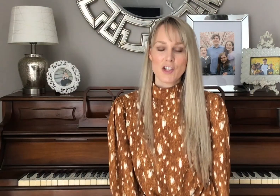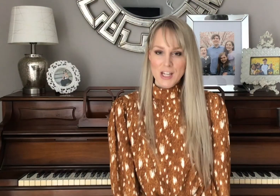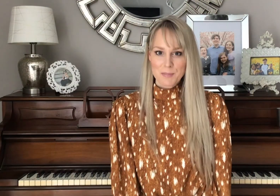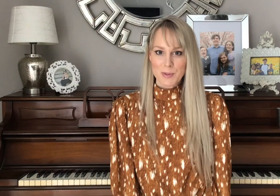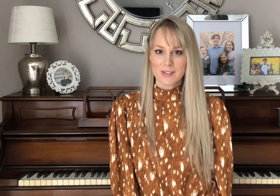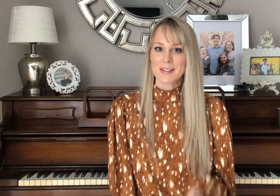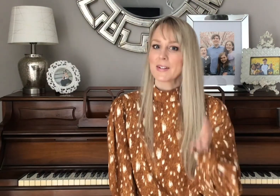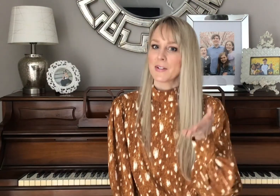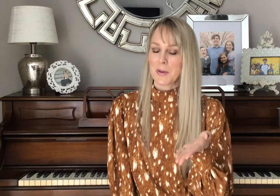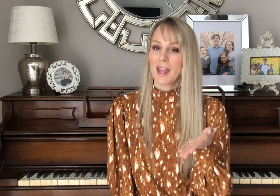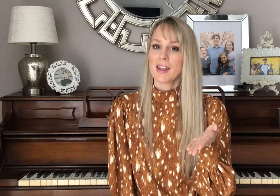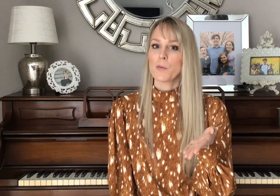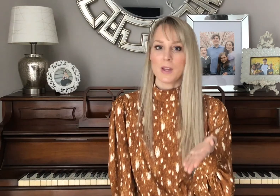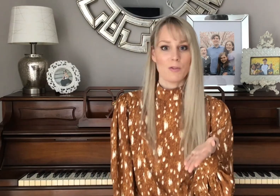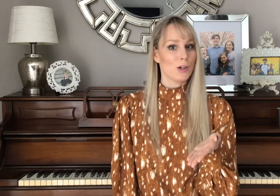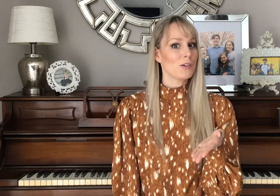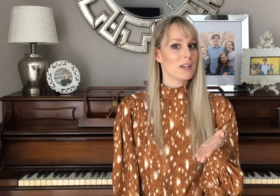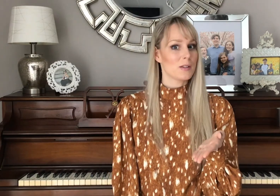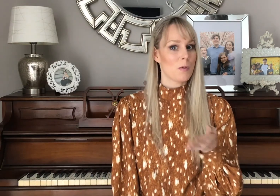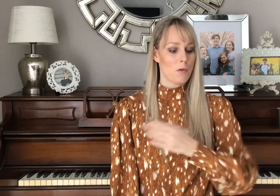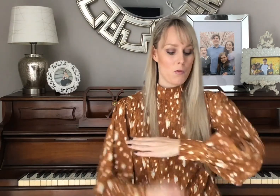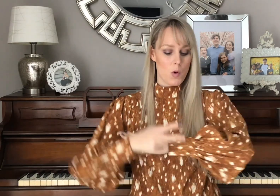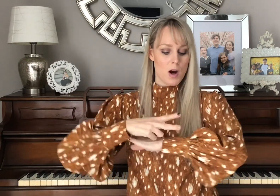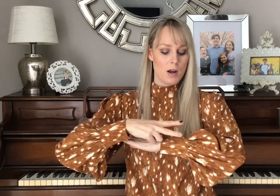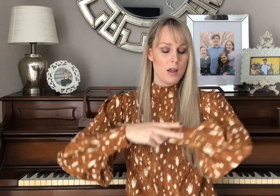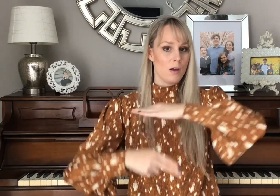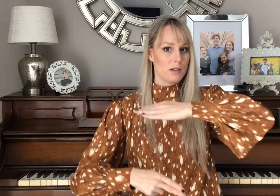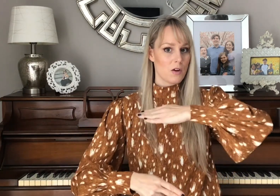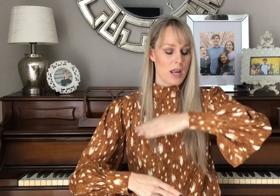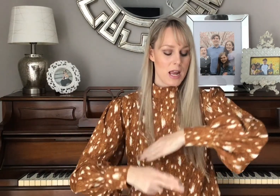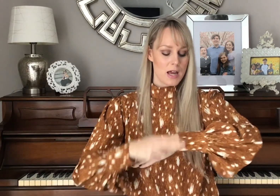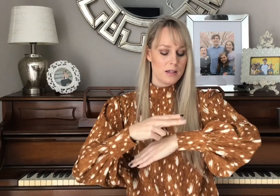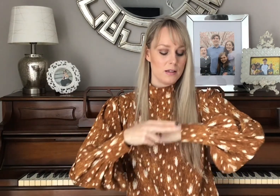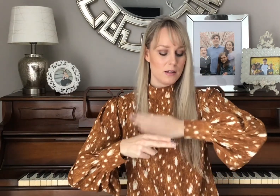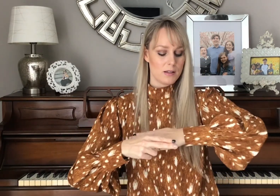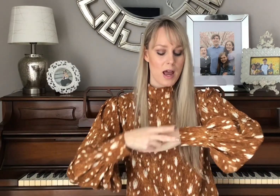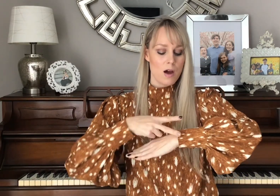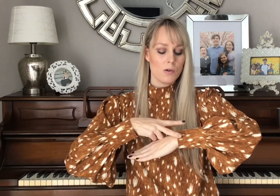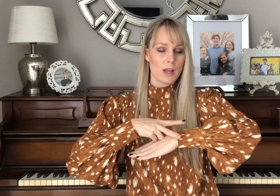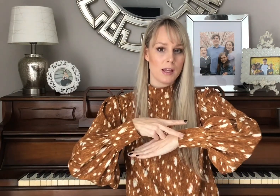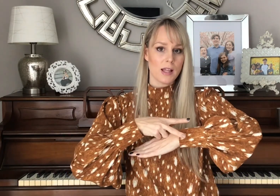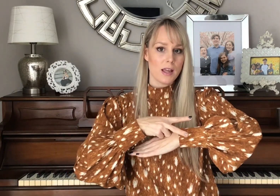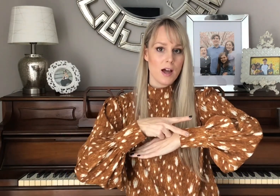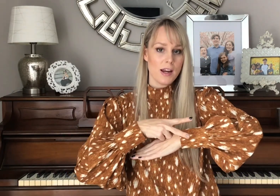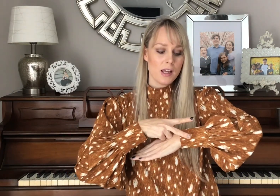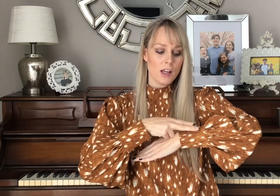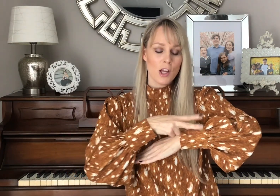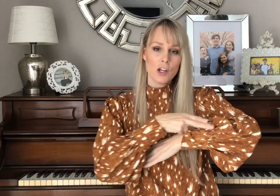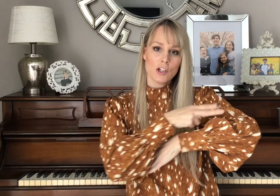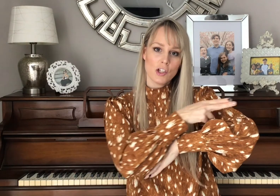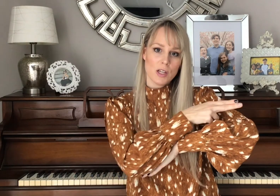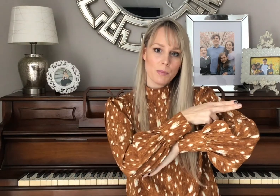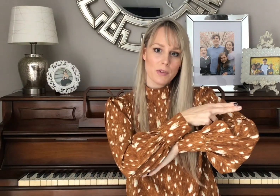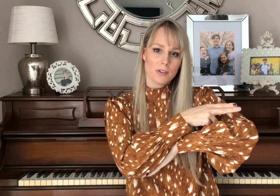Sheep. Okay, we've learned this one before. So our hand is out and like cutting. Sheep.